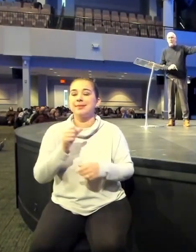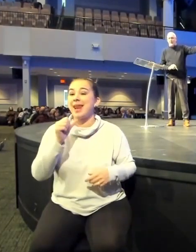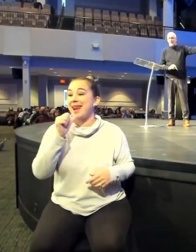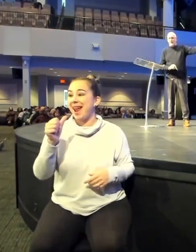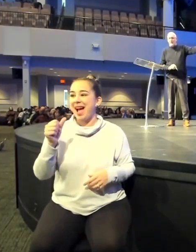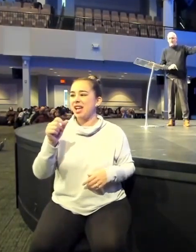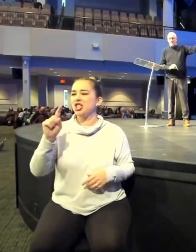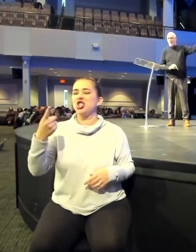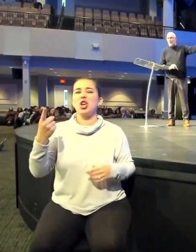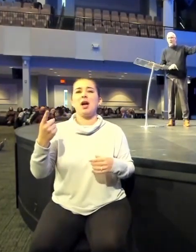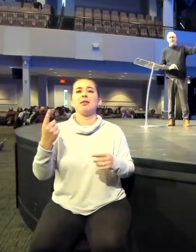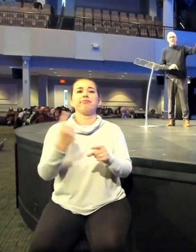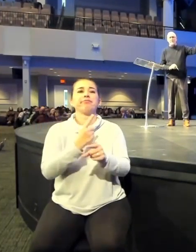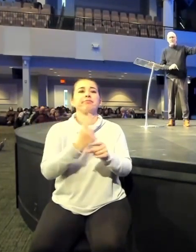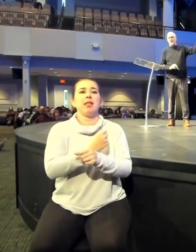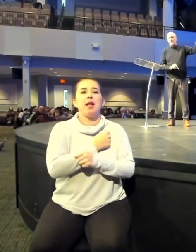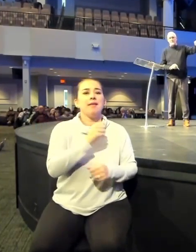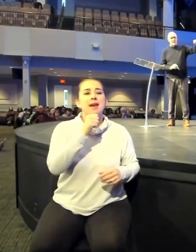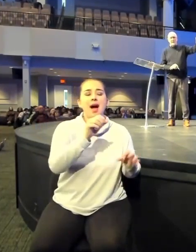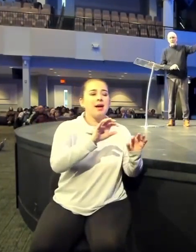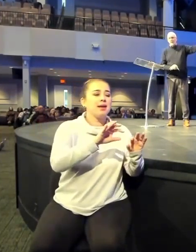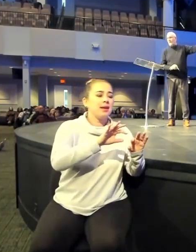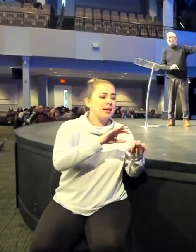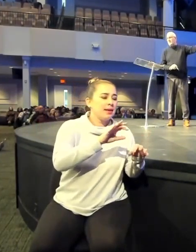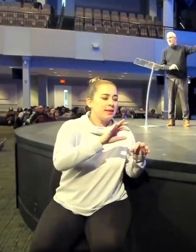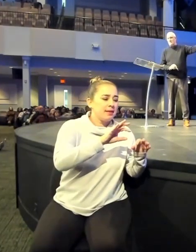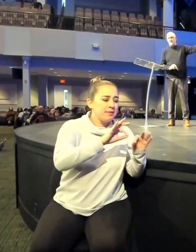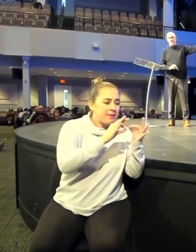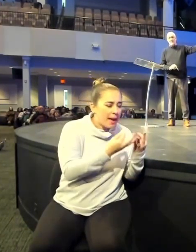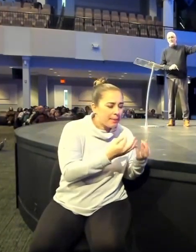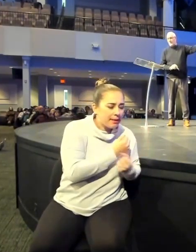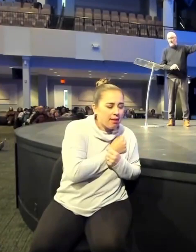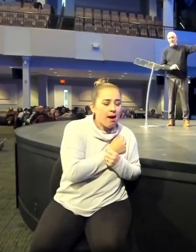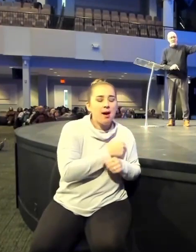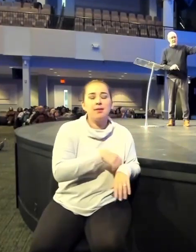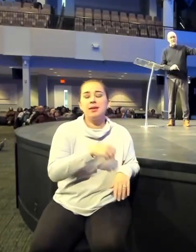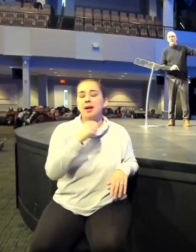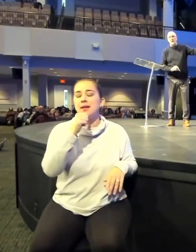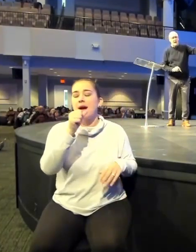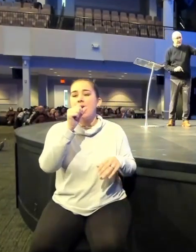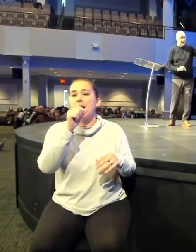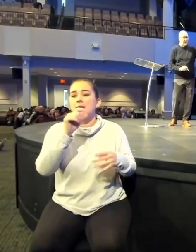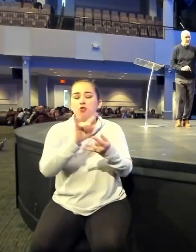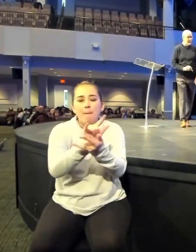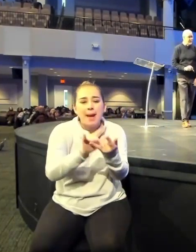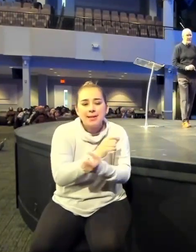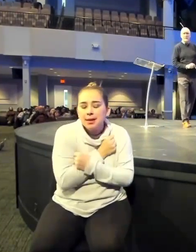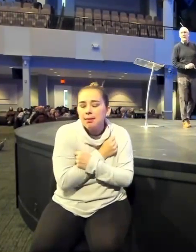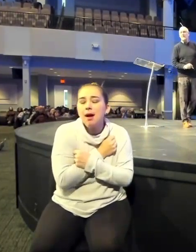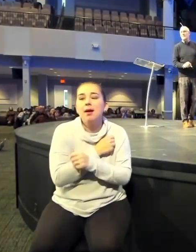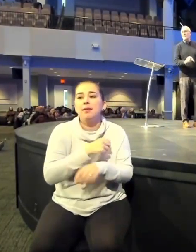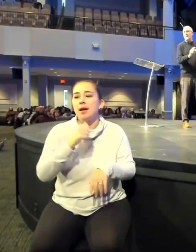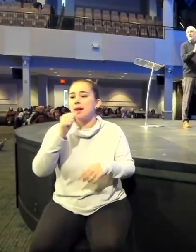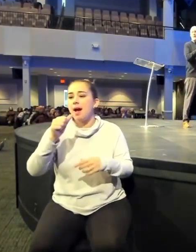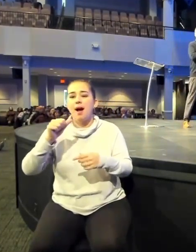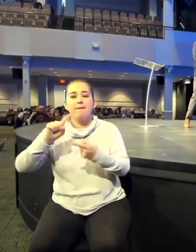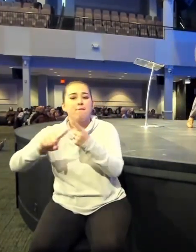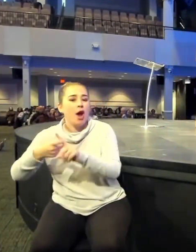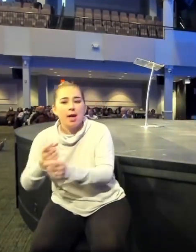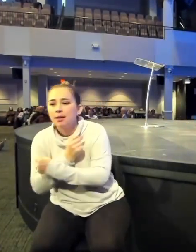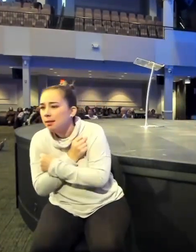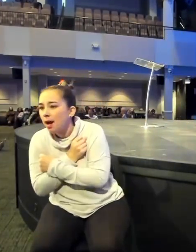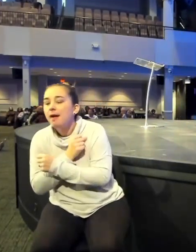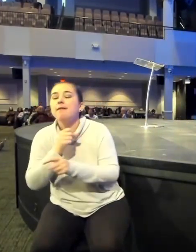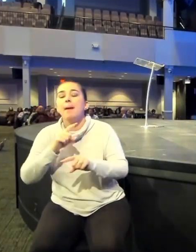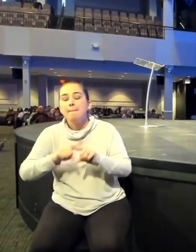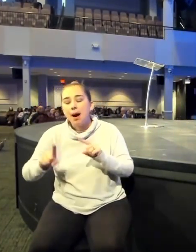the agape love. Not storge, certainly not eros, not philia, but agape love. Love never fails. Let's read